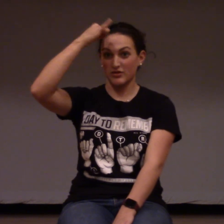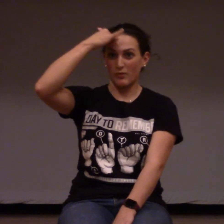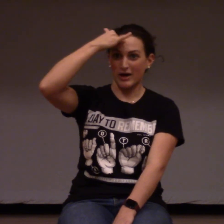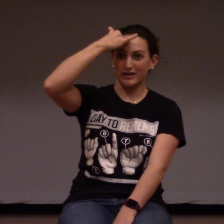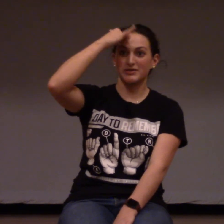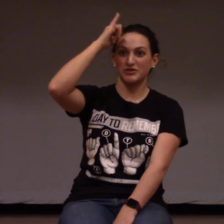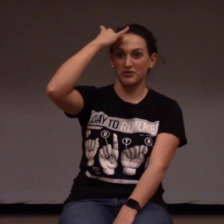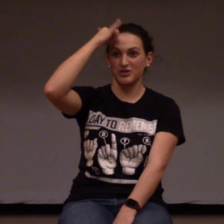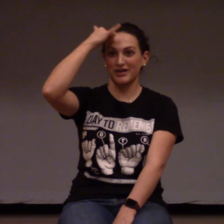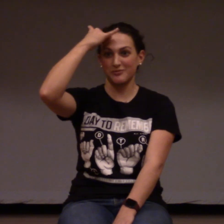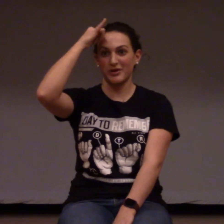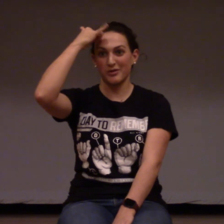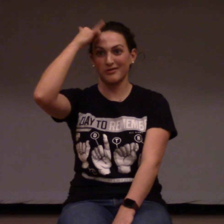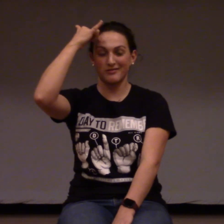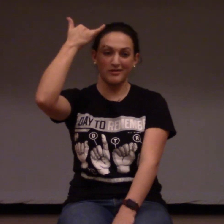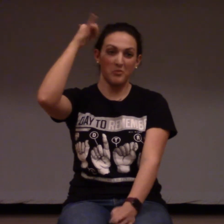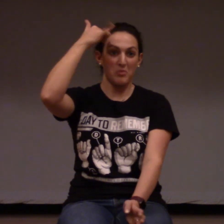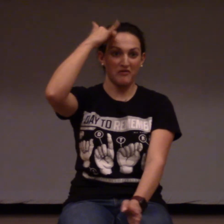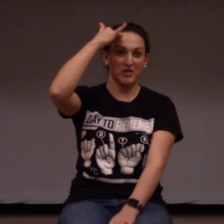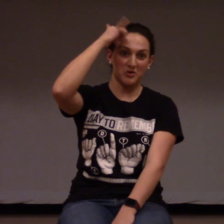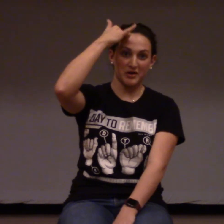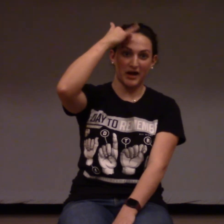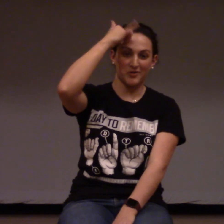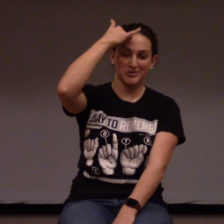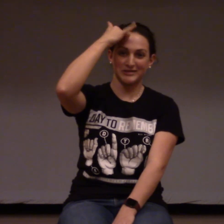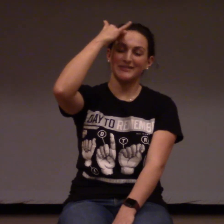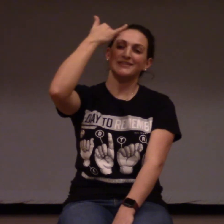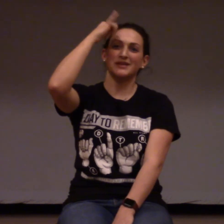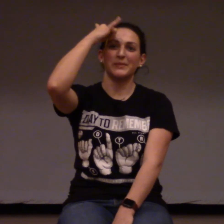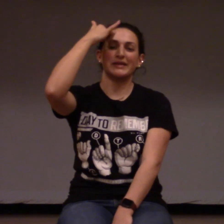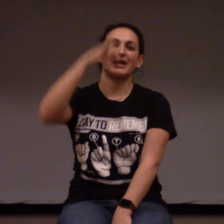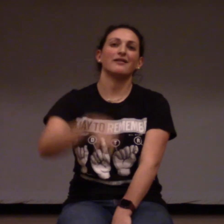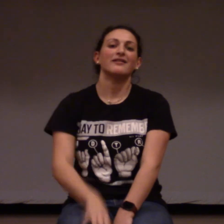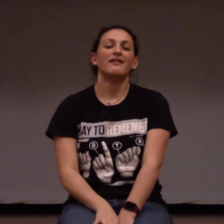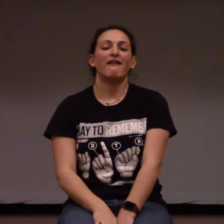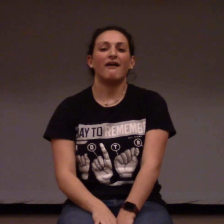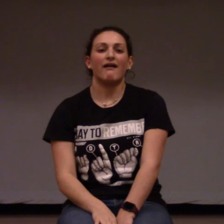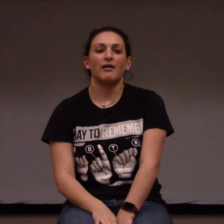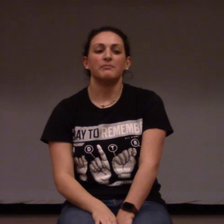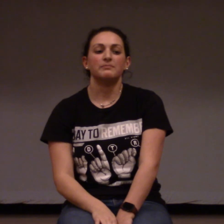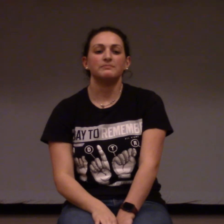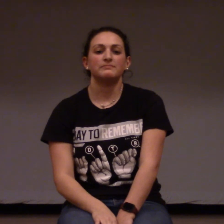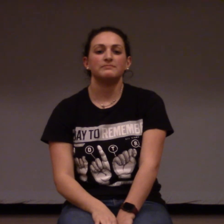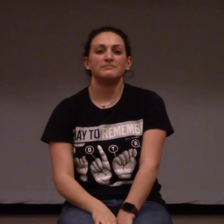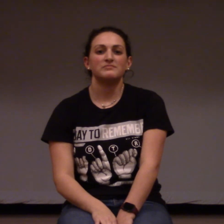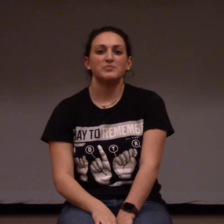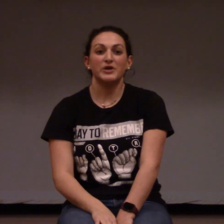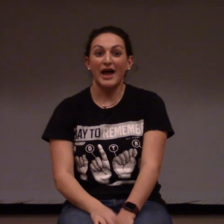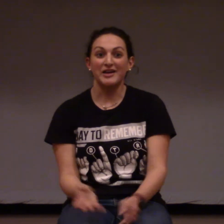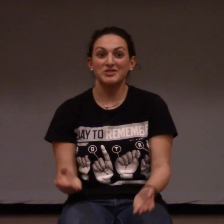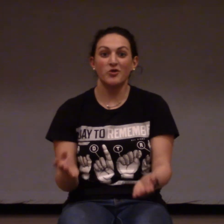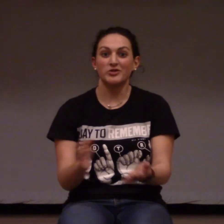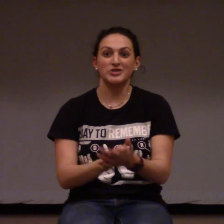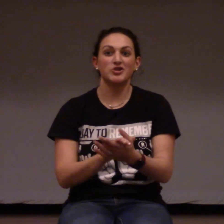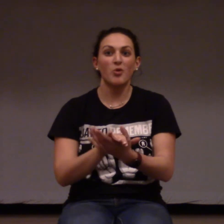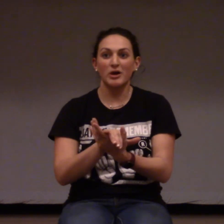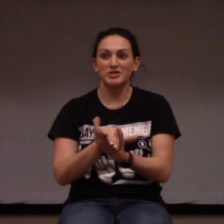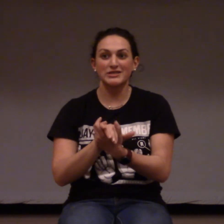wanted it associated with buffalo, cow, something like that. But yeah, so there's so much to see